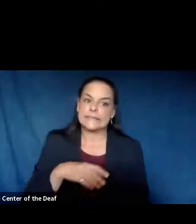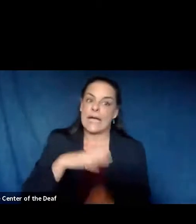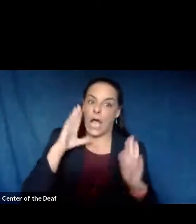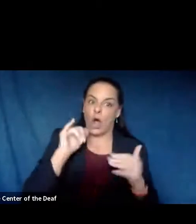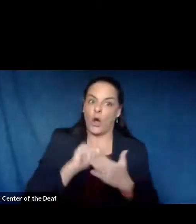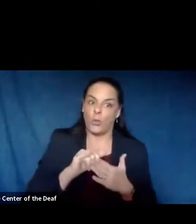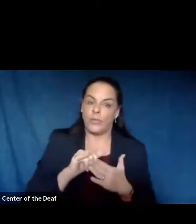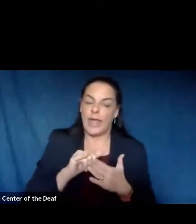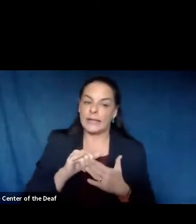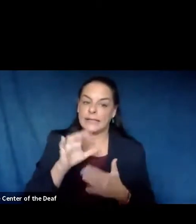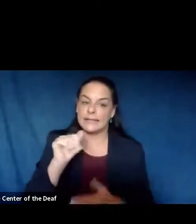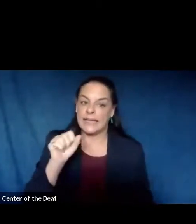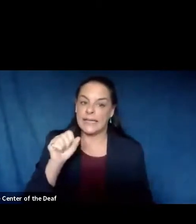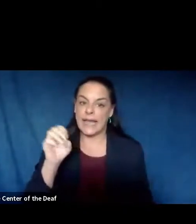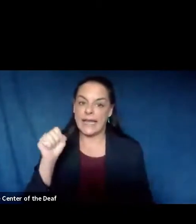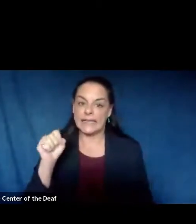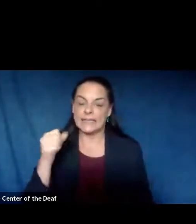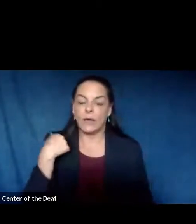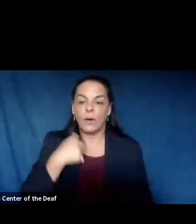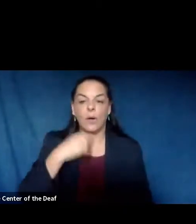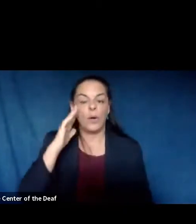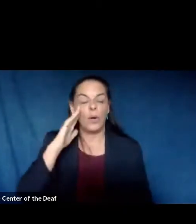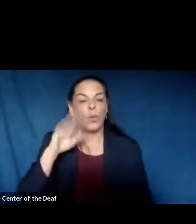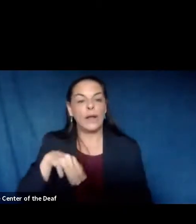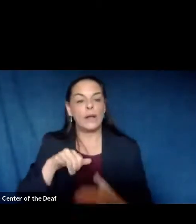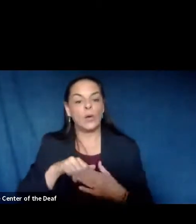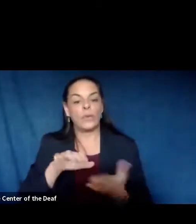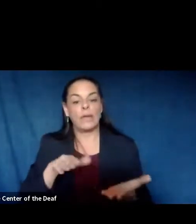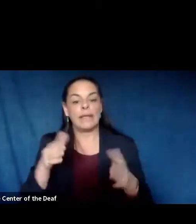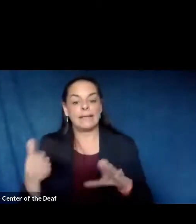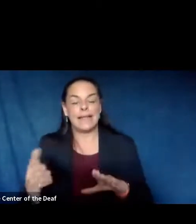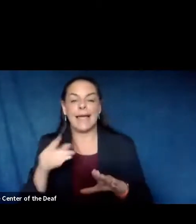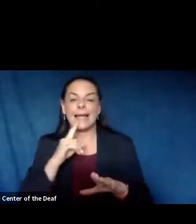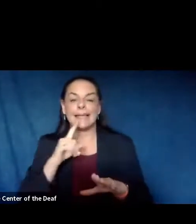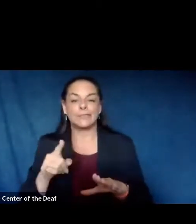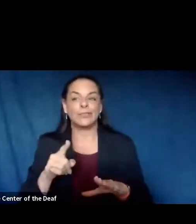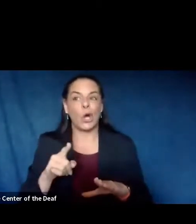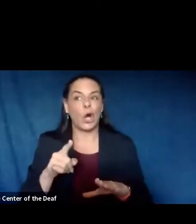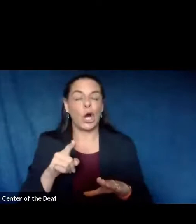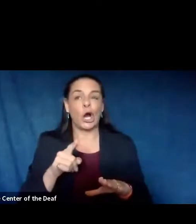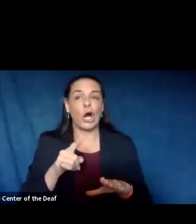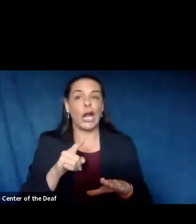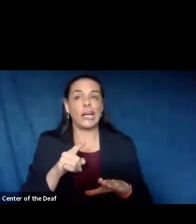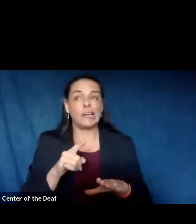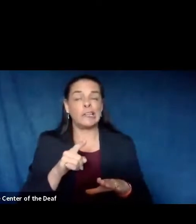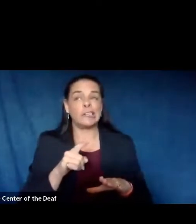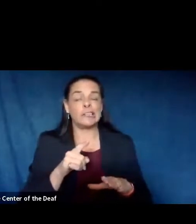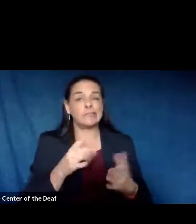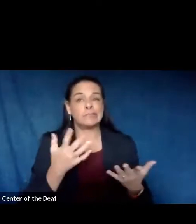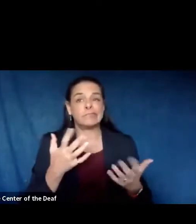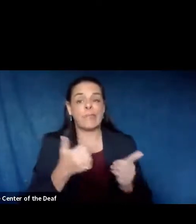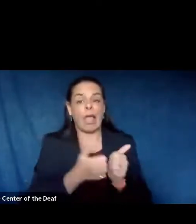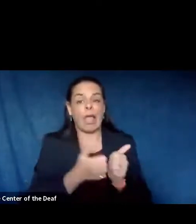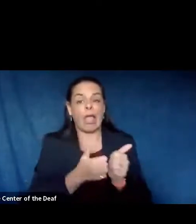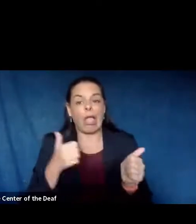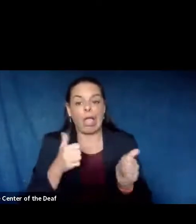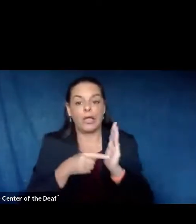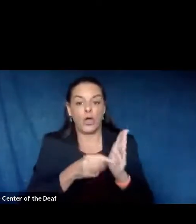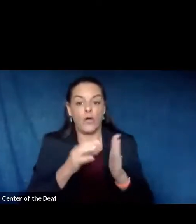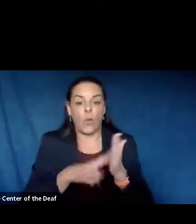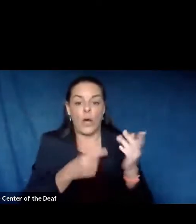the case. We know that deaths are a lagging indicator of what's going on in the community. And